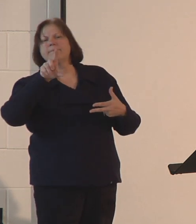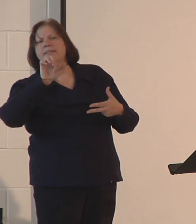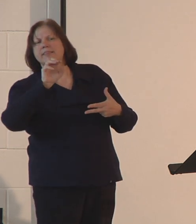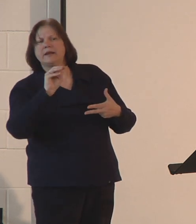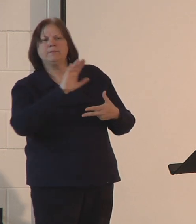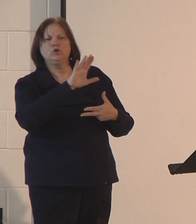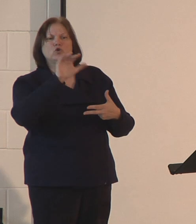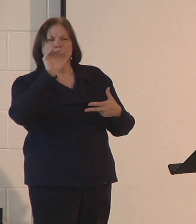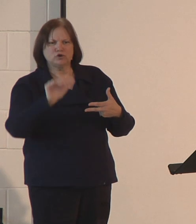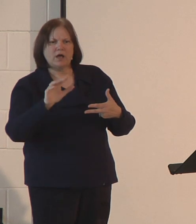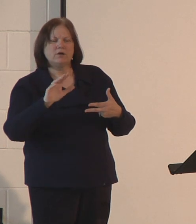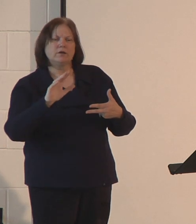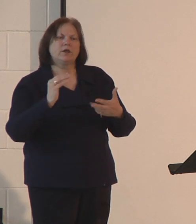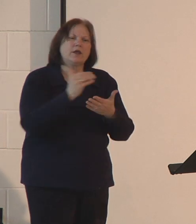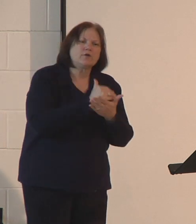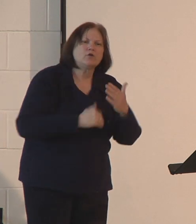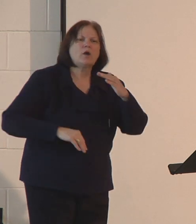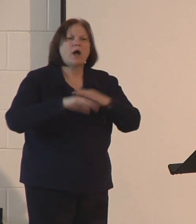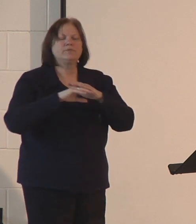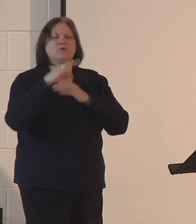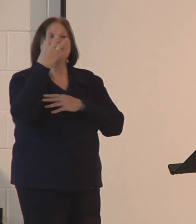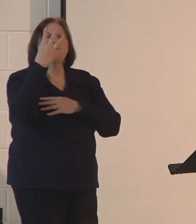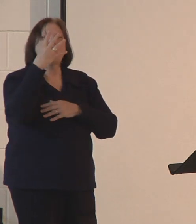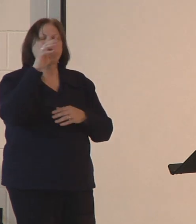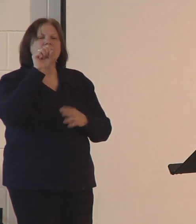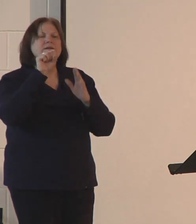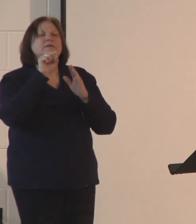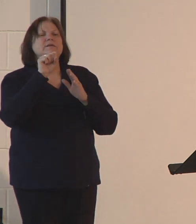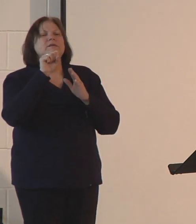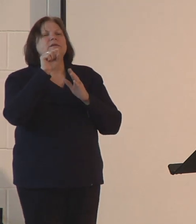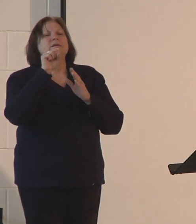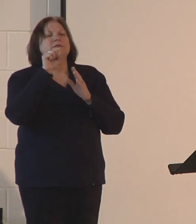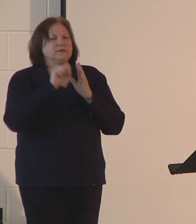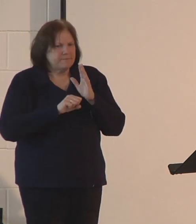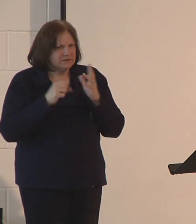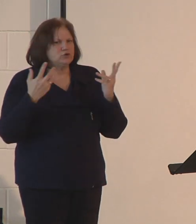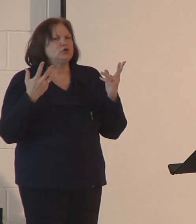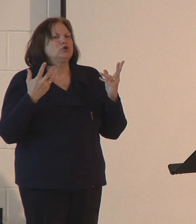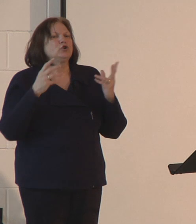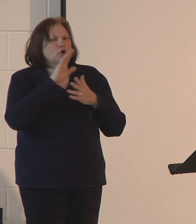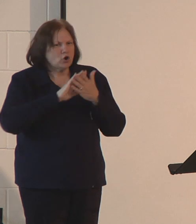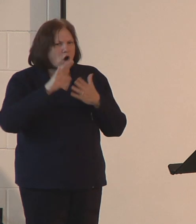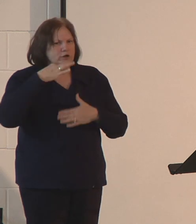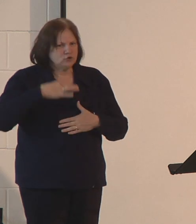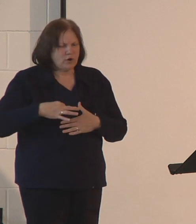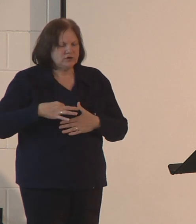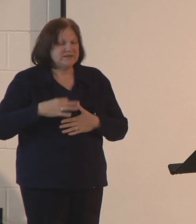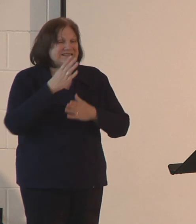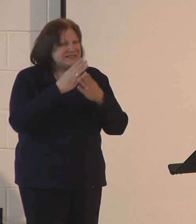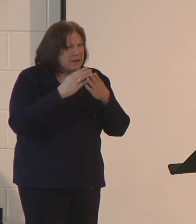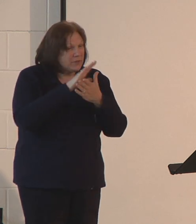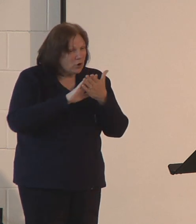Your child can earn up to 4 semester college credits. In some of the